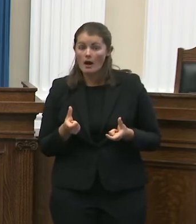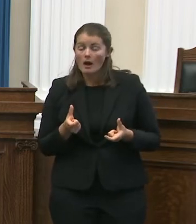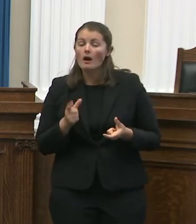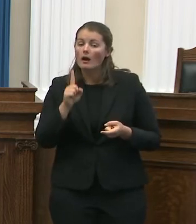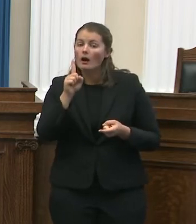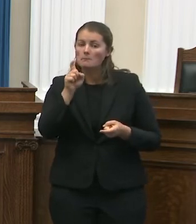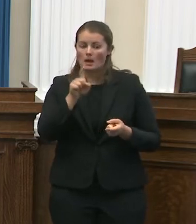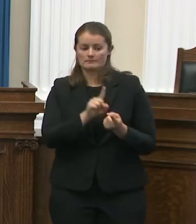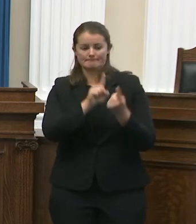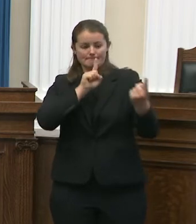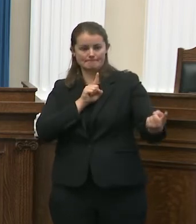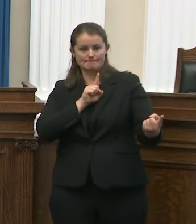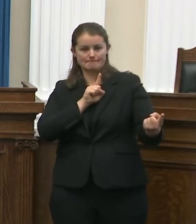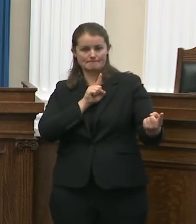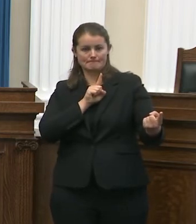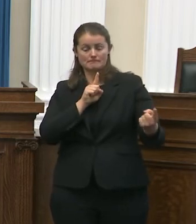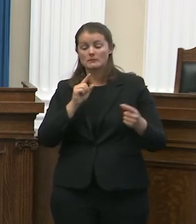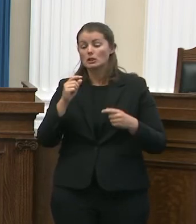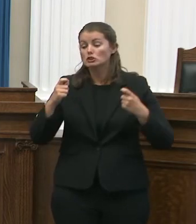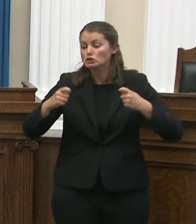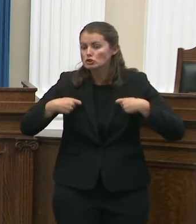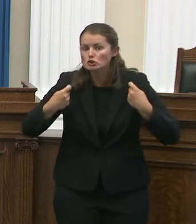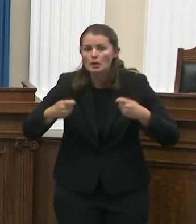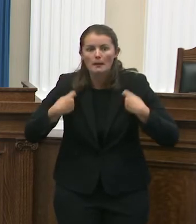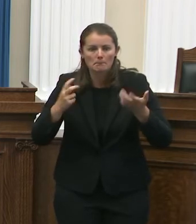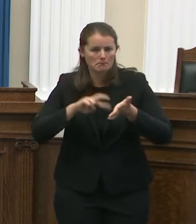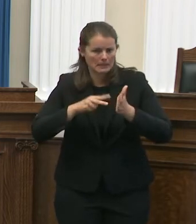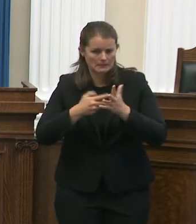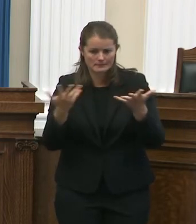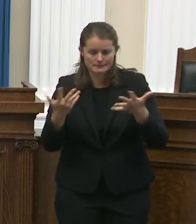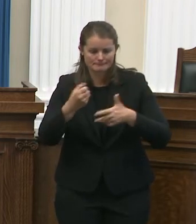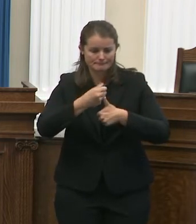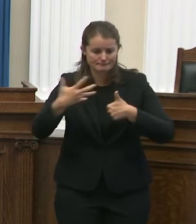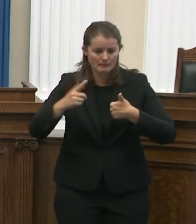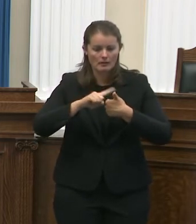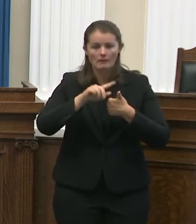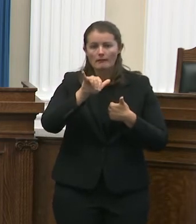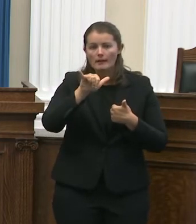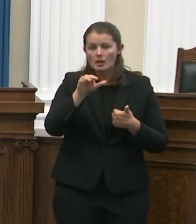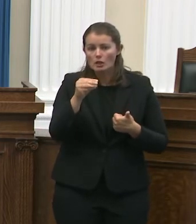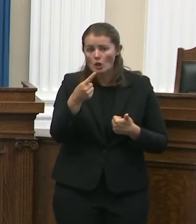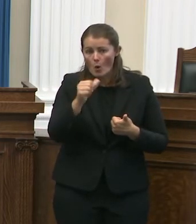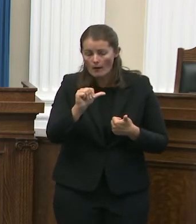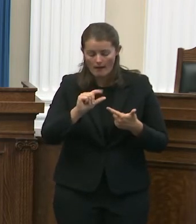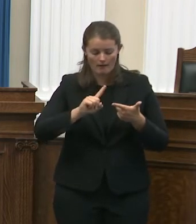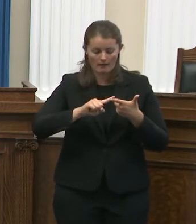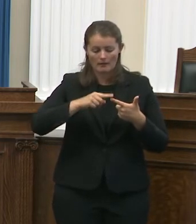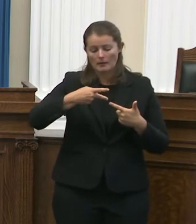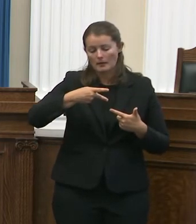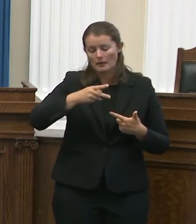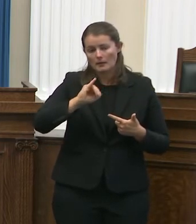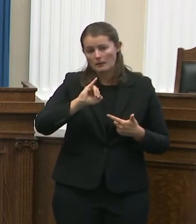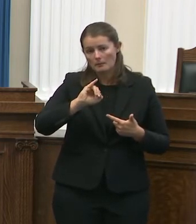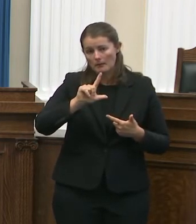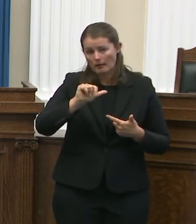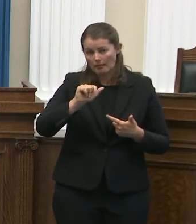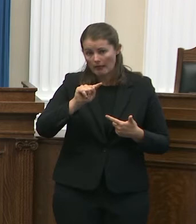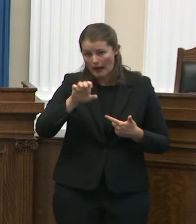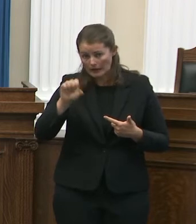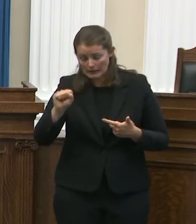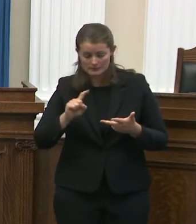I am including yoga and Pilates and dance and the other things that are associated that people do for physical